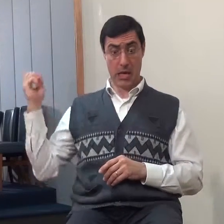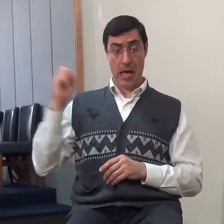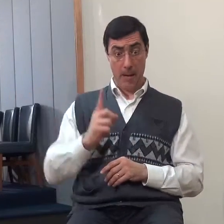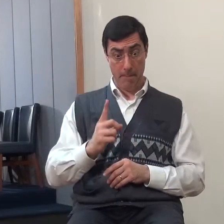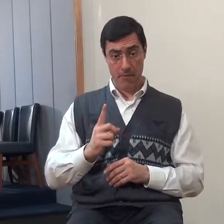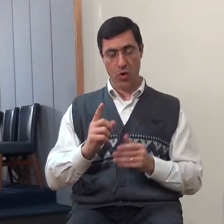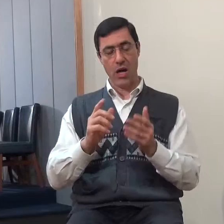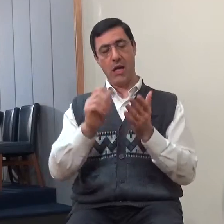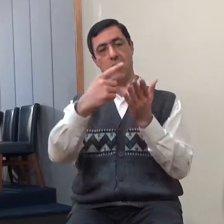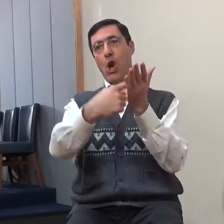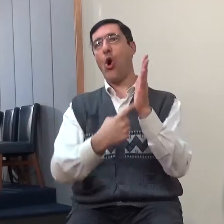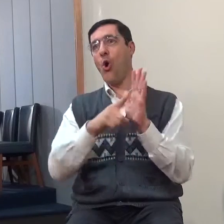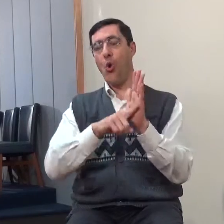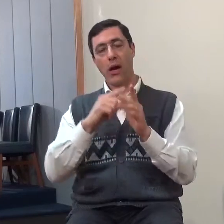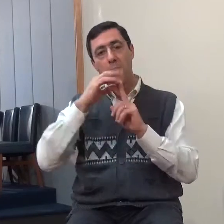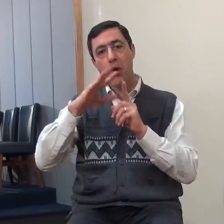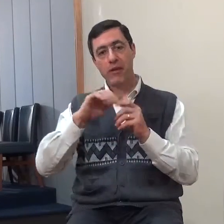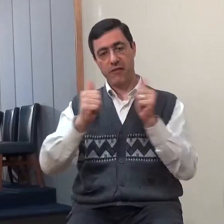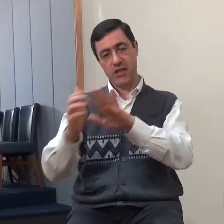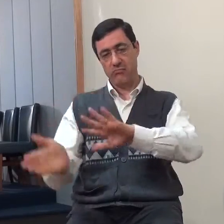now we're into